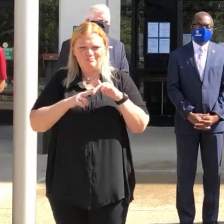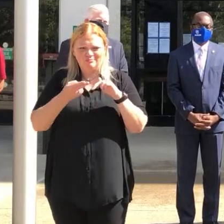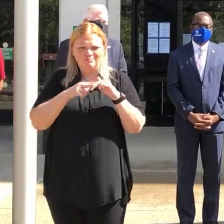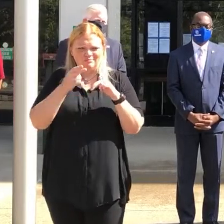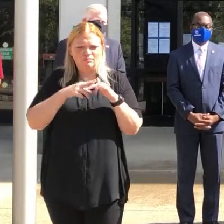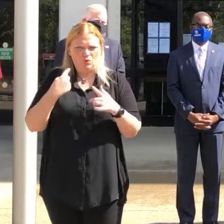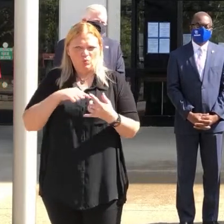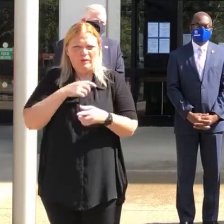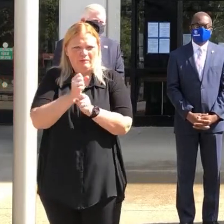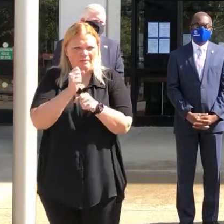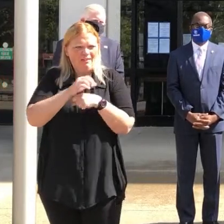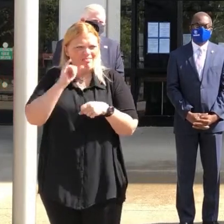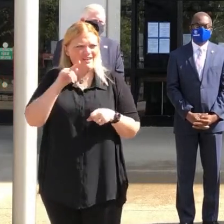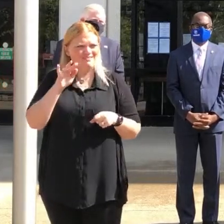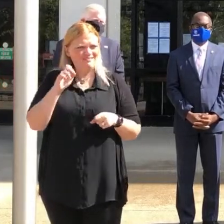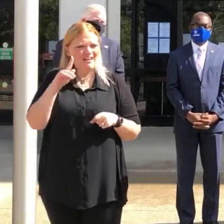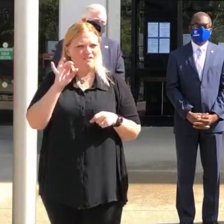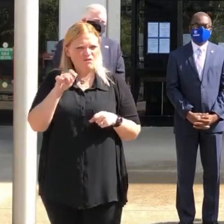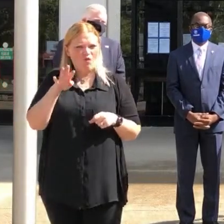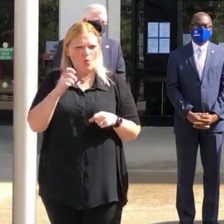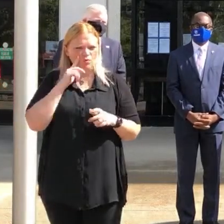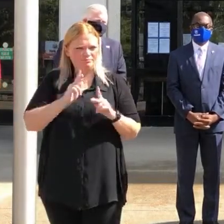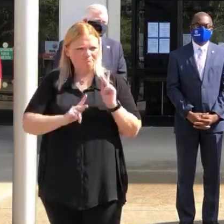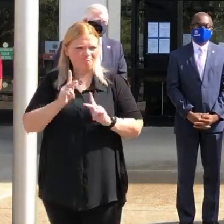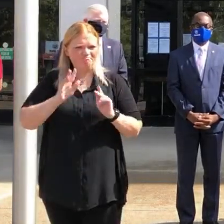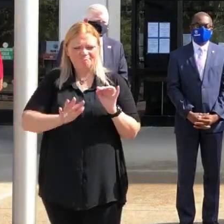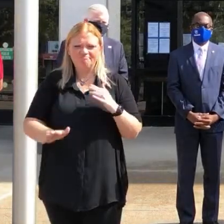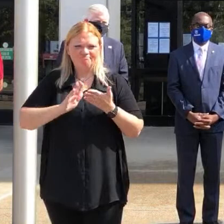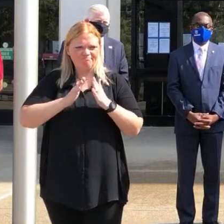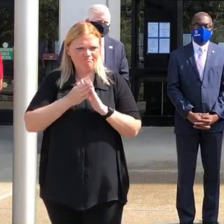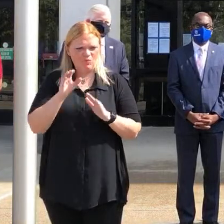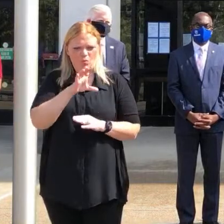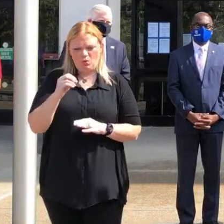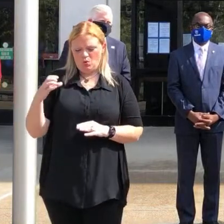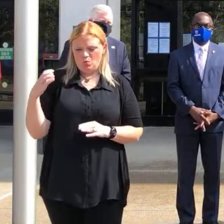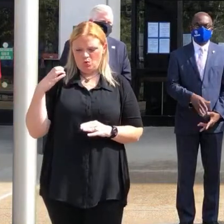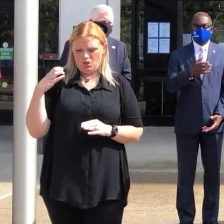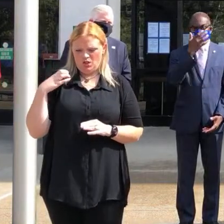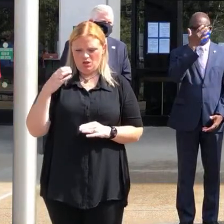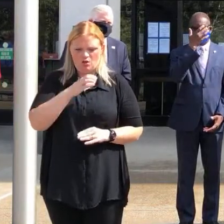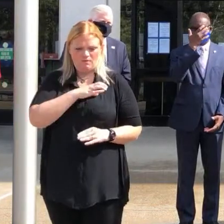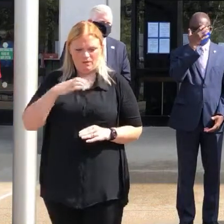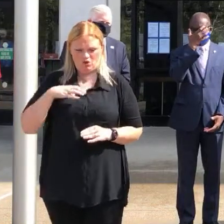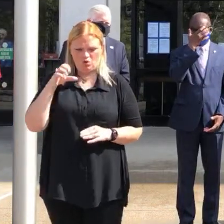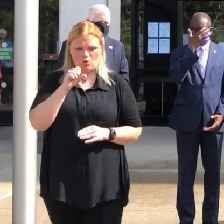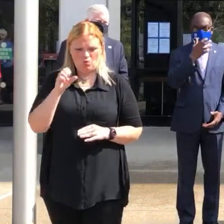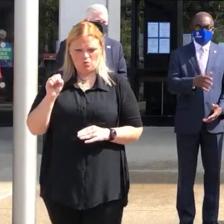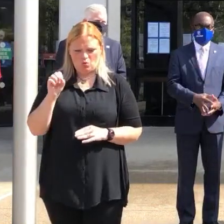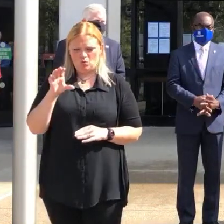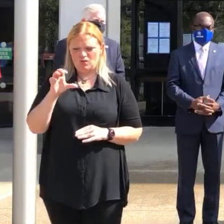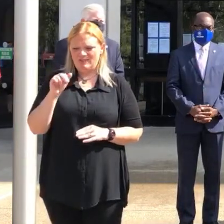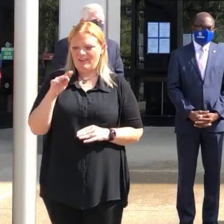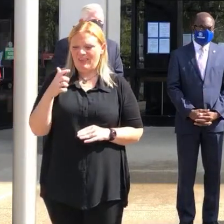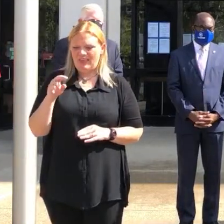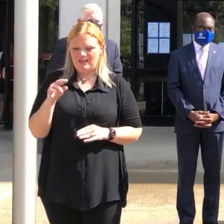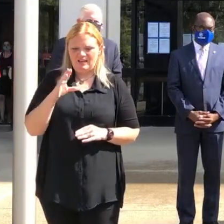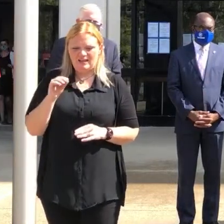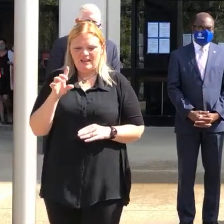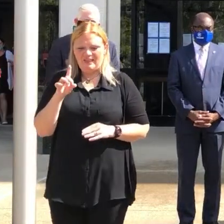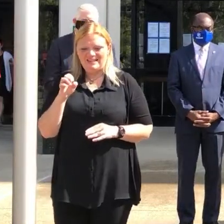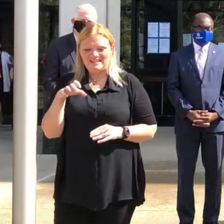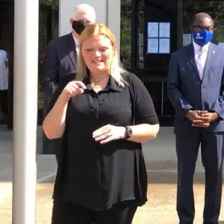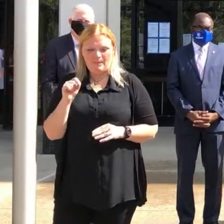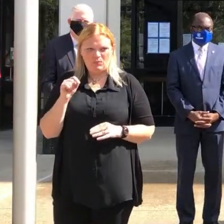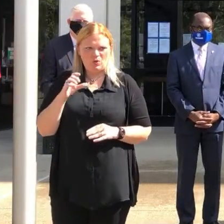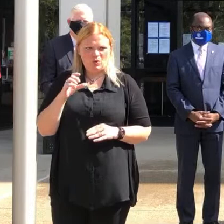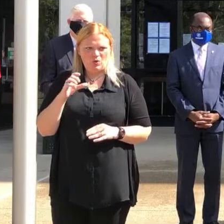this task force with people from across the community. It is to be co-chaired by our Commissioner of Social Services, Marie Cannon, and the Deputy Commissioner of